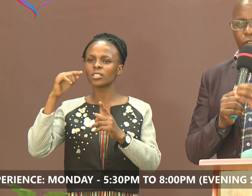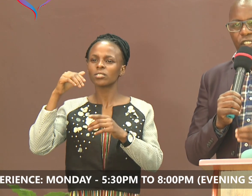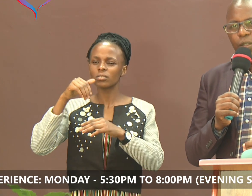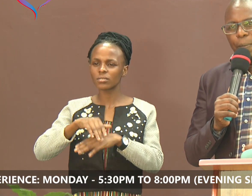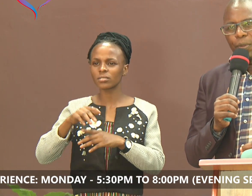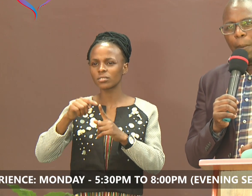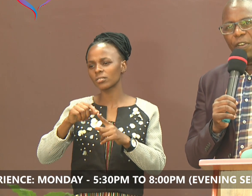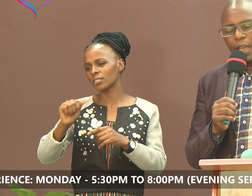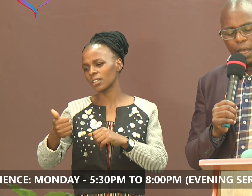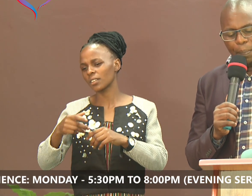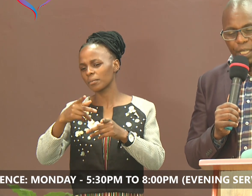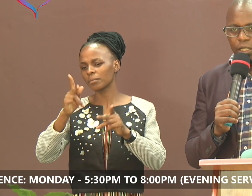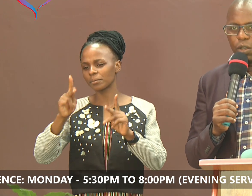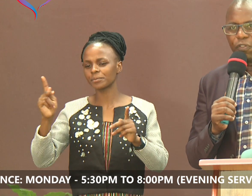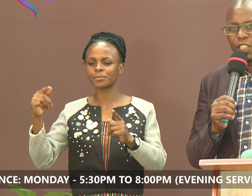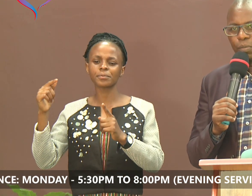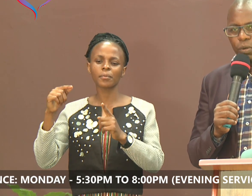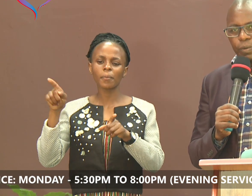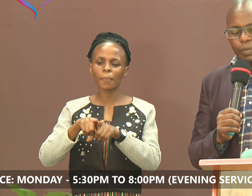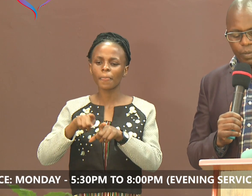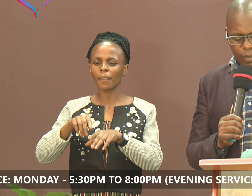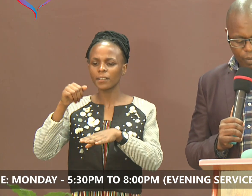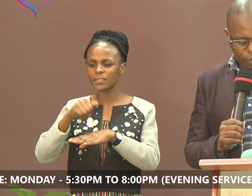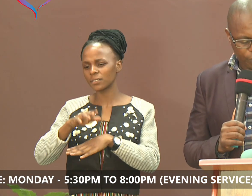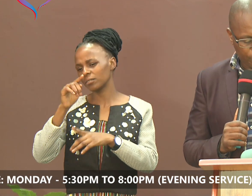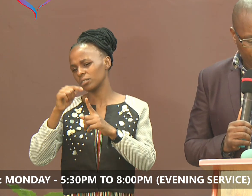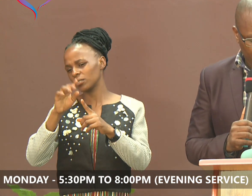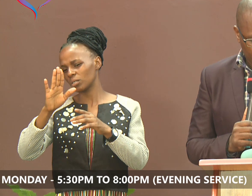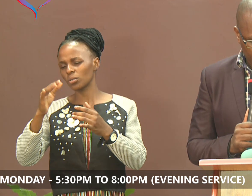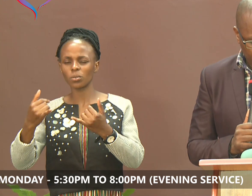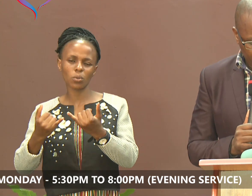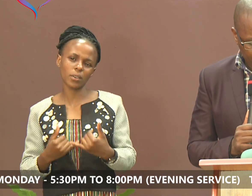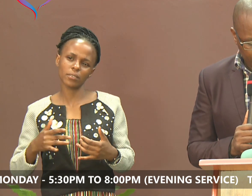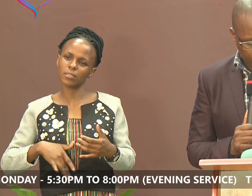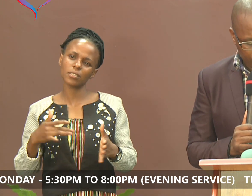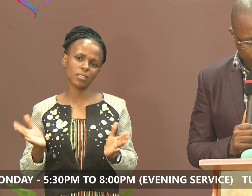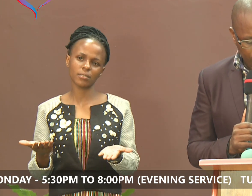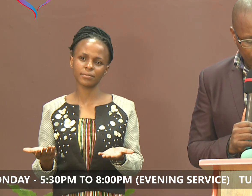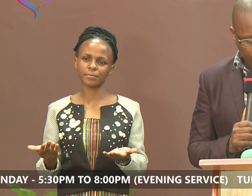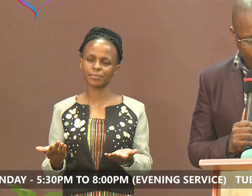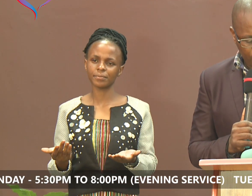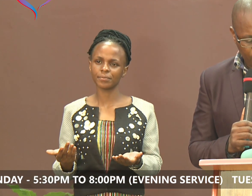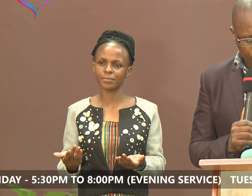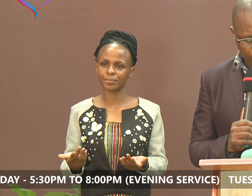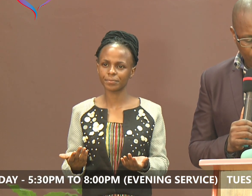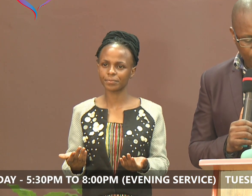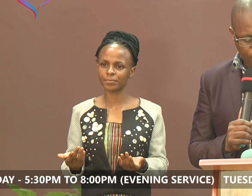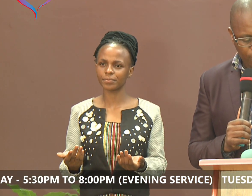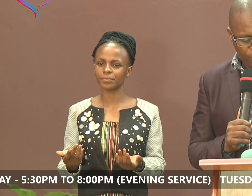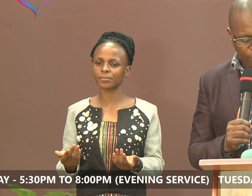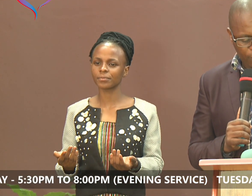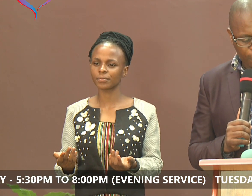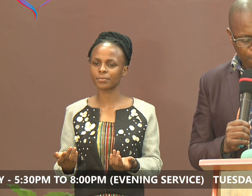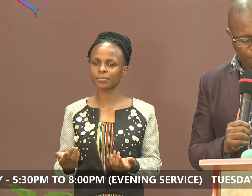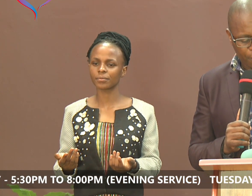wife's page or Facebook? Njagala olowoozeemu singa twali tukozesa Facebook eno ne tuba nti buli message z'oweerezaayo